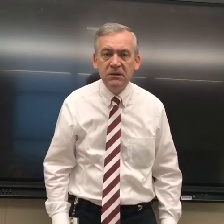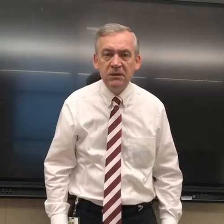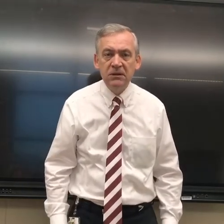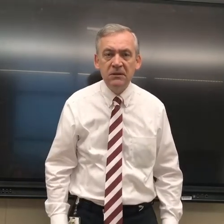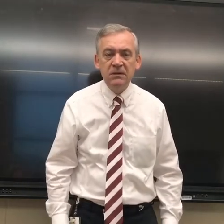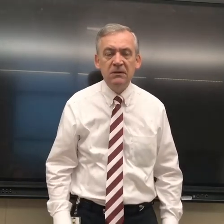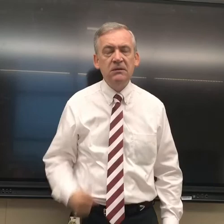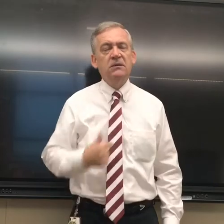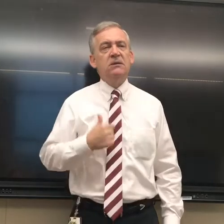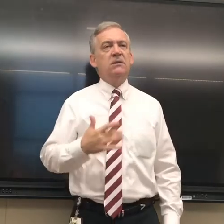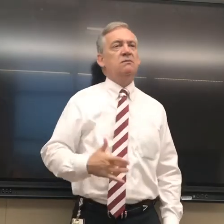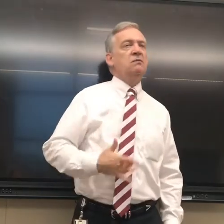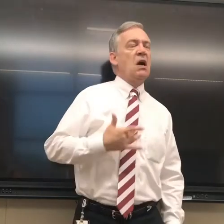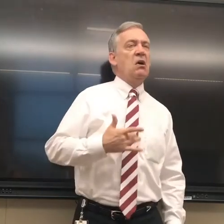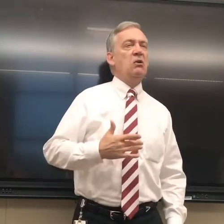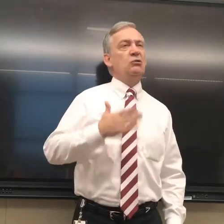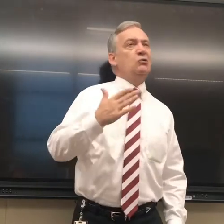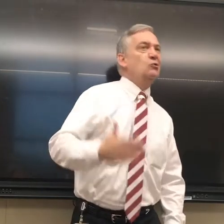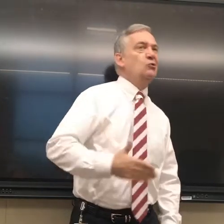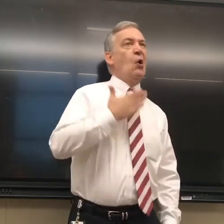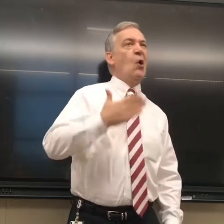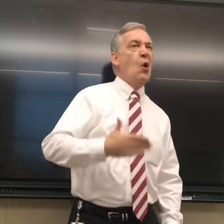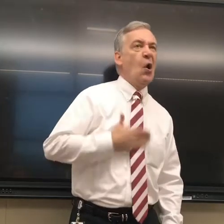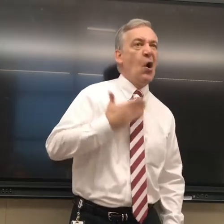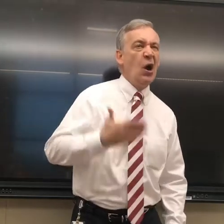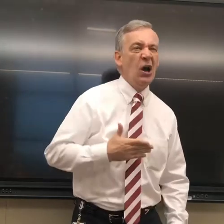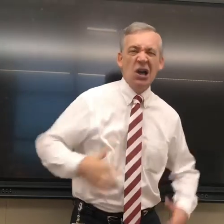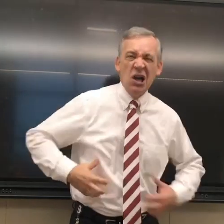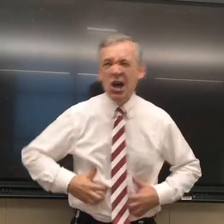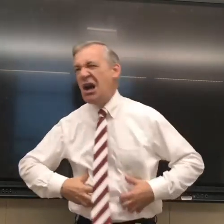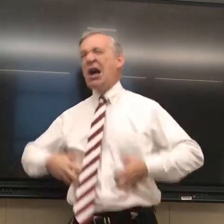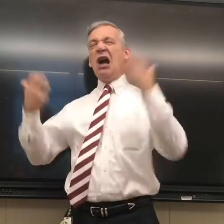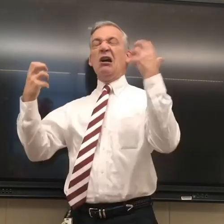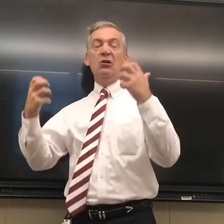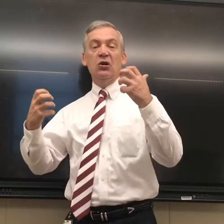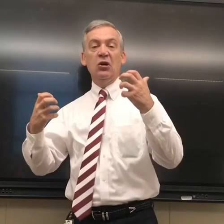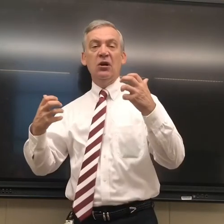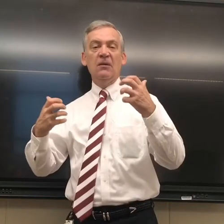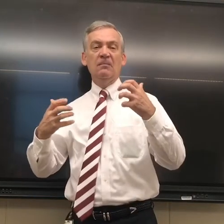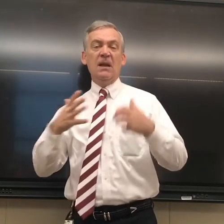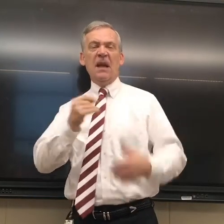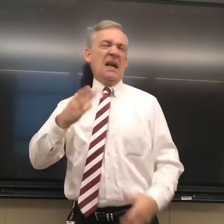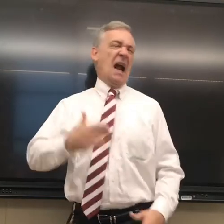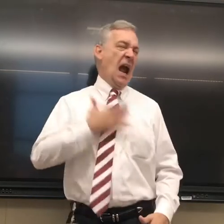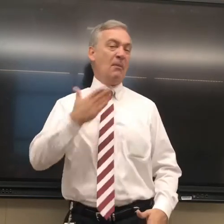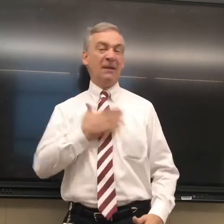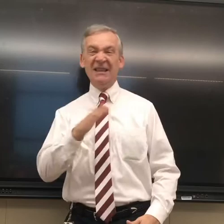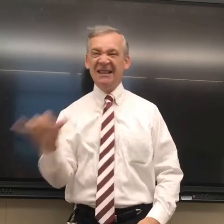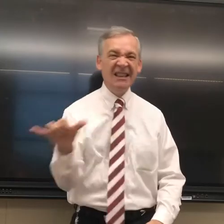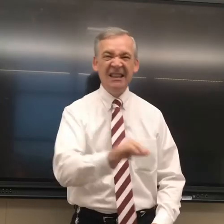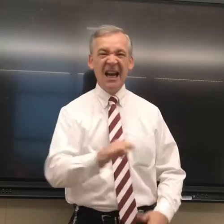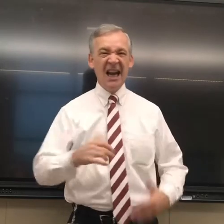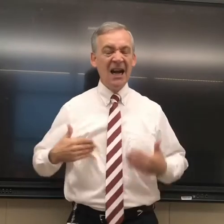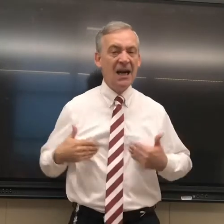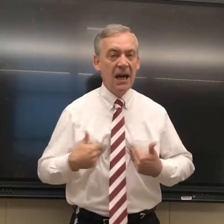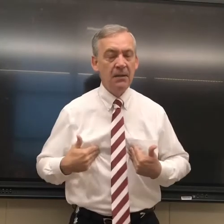Joy and rage and wild animal gladness and shame become tangled